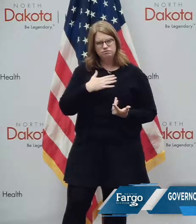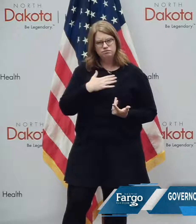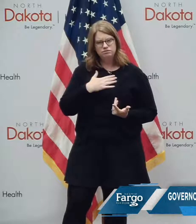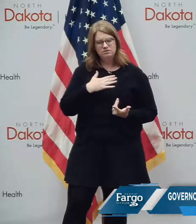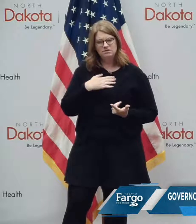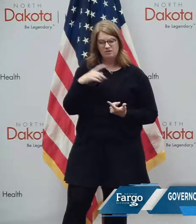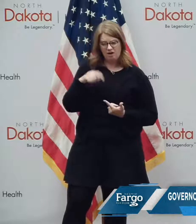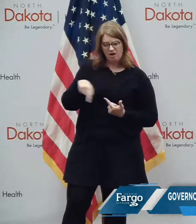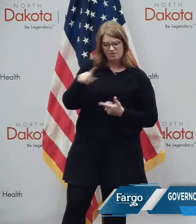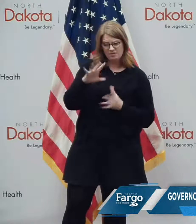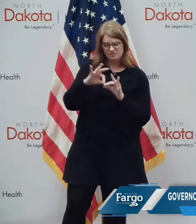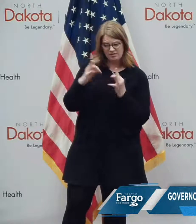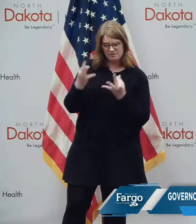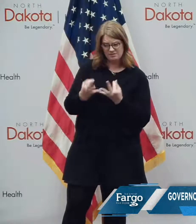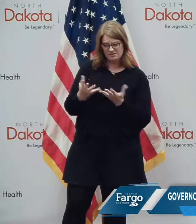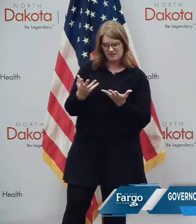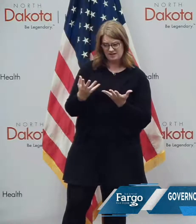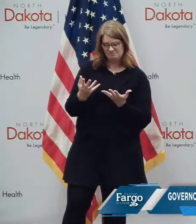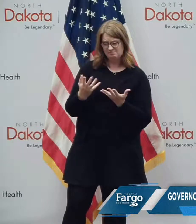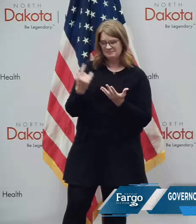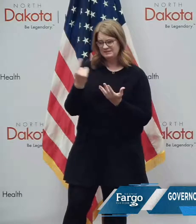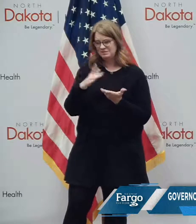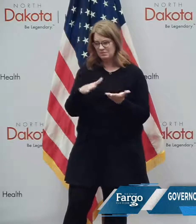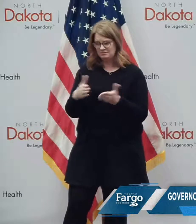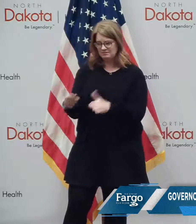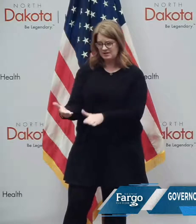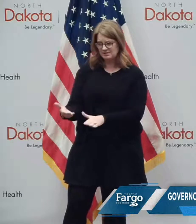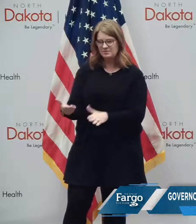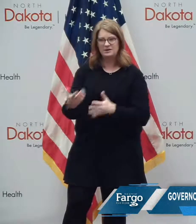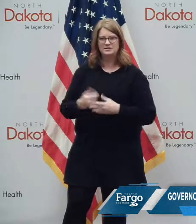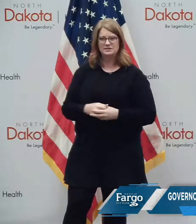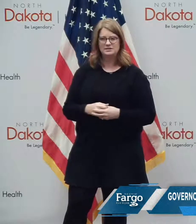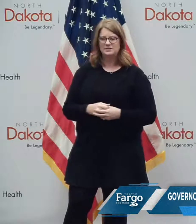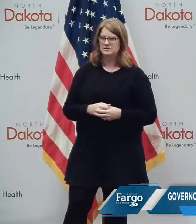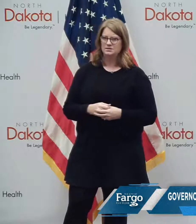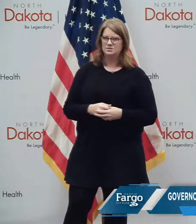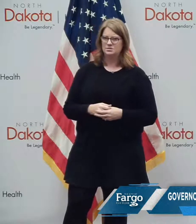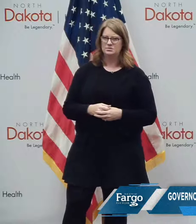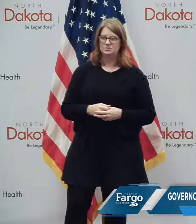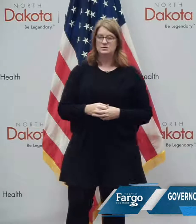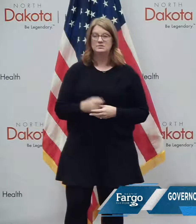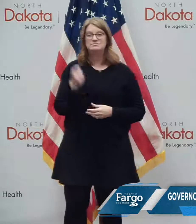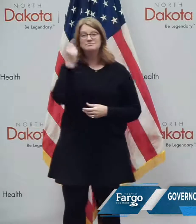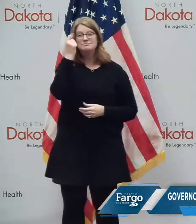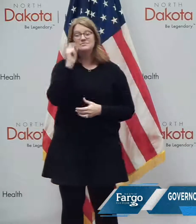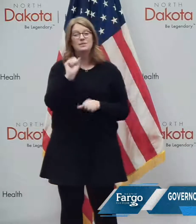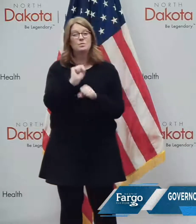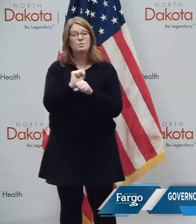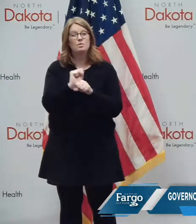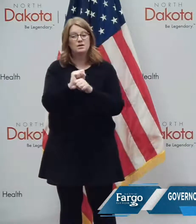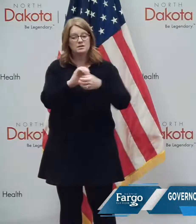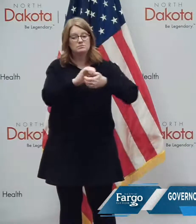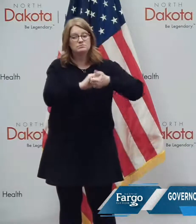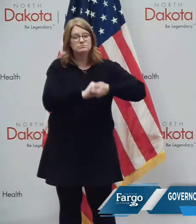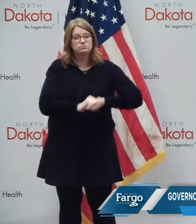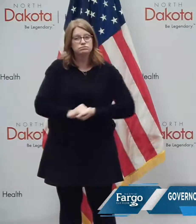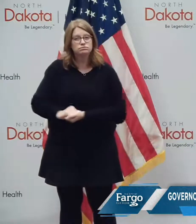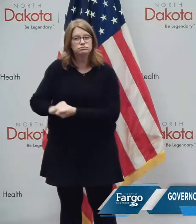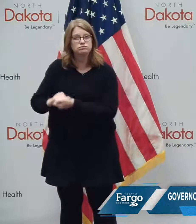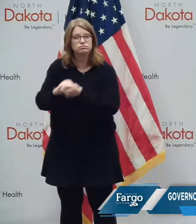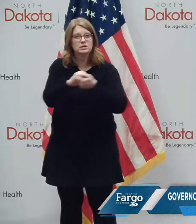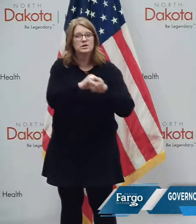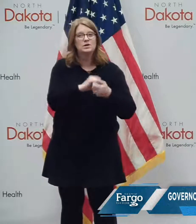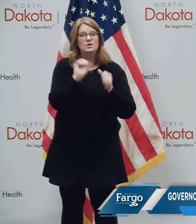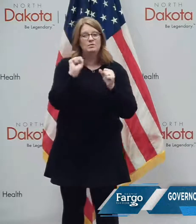families, and we know that working together that we can make sure that we slow the spread and bring those